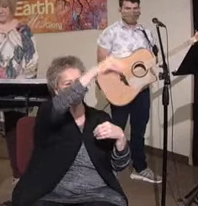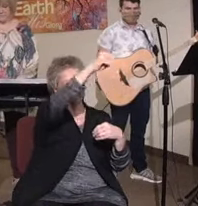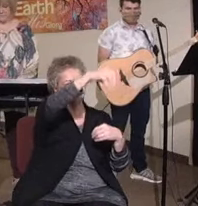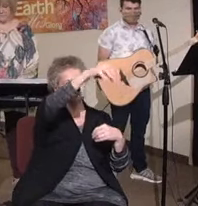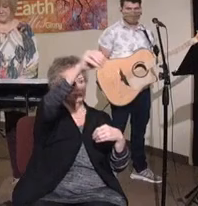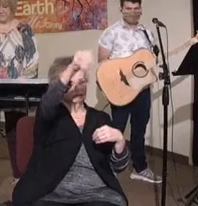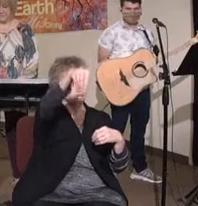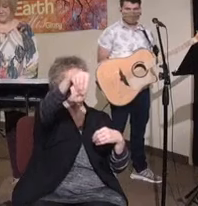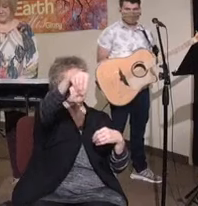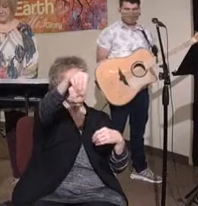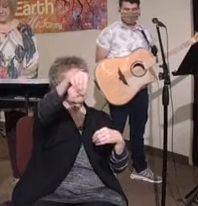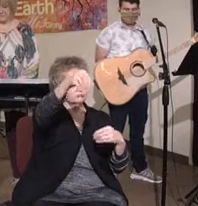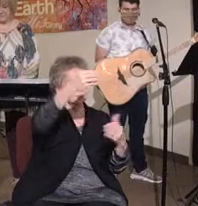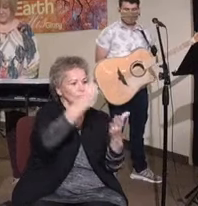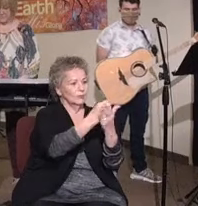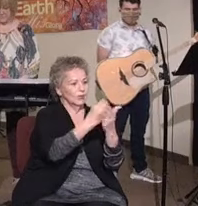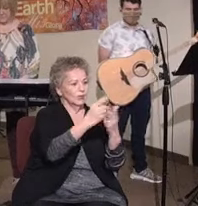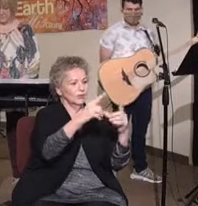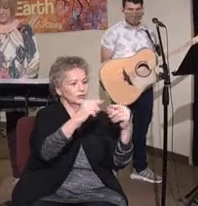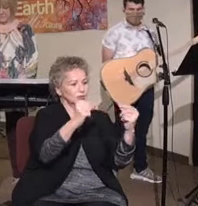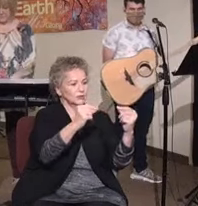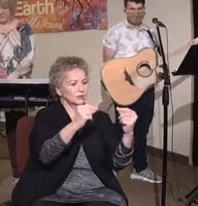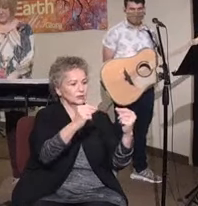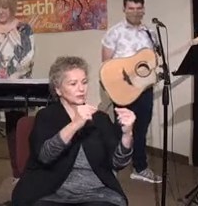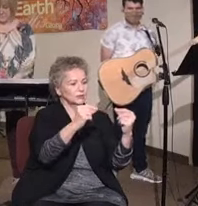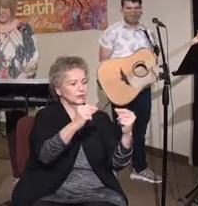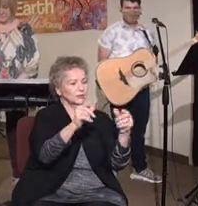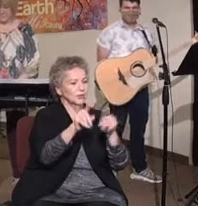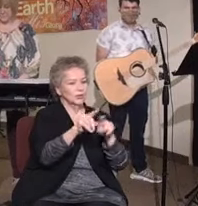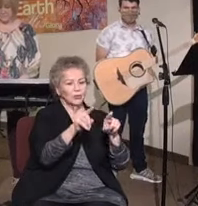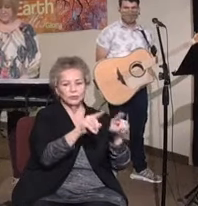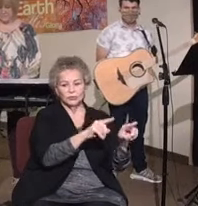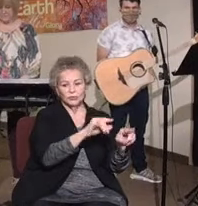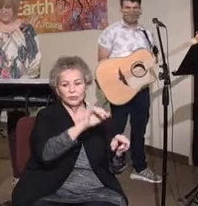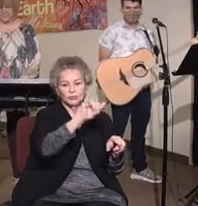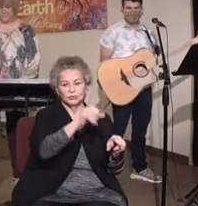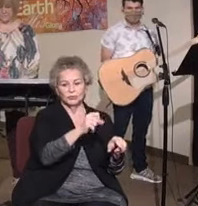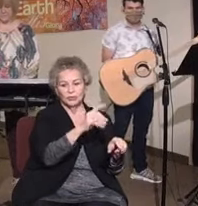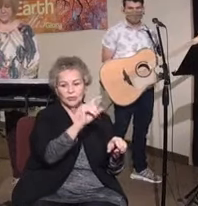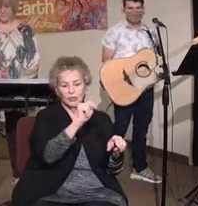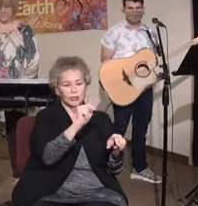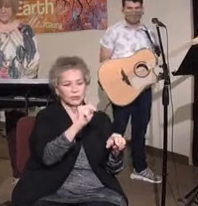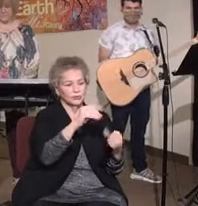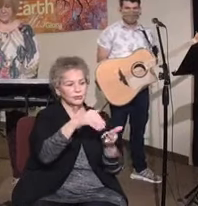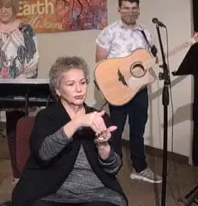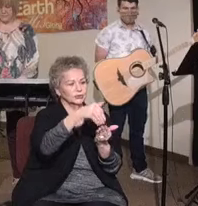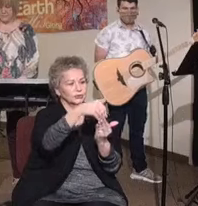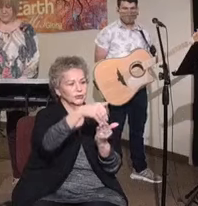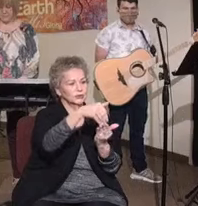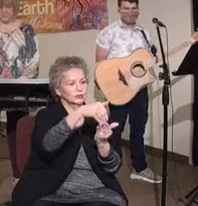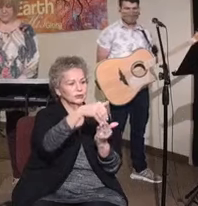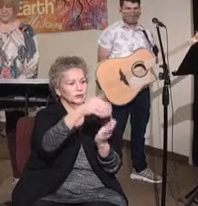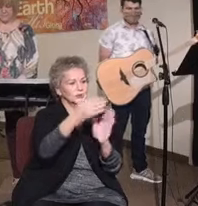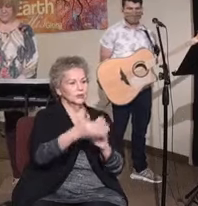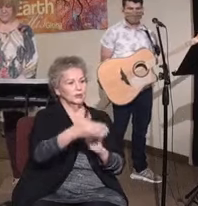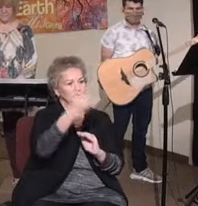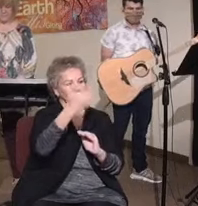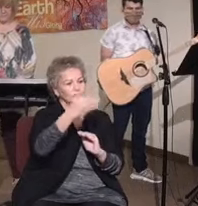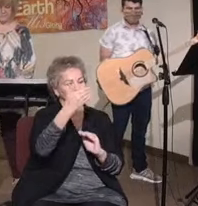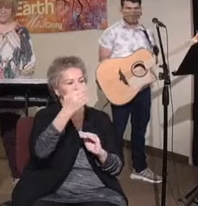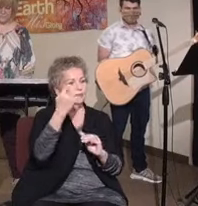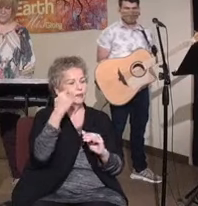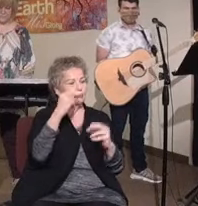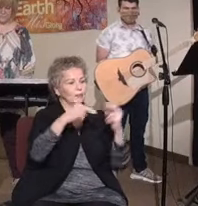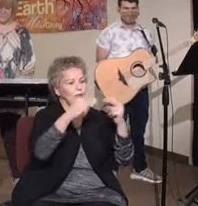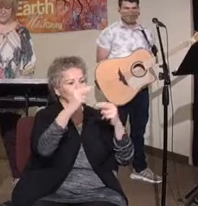your monies, your checks off. Also the Joash chest in the front here on the altar. You can mail it